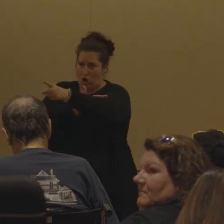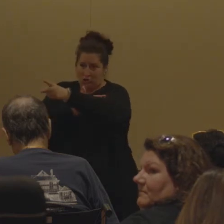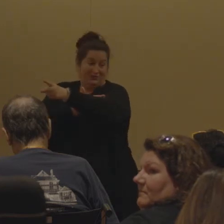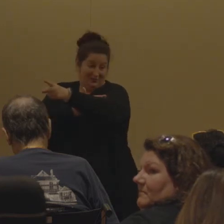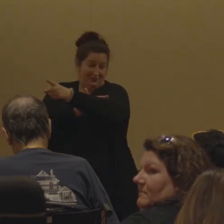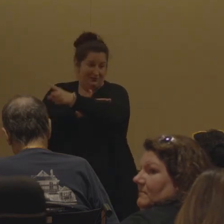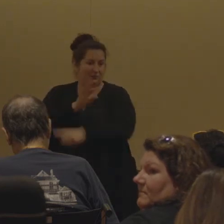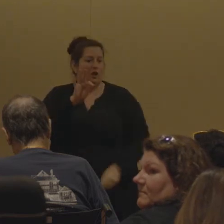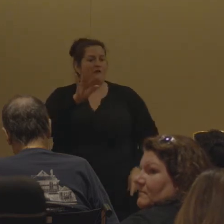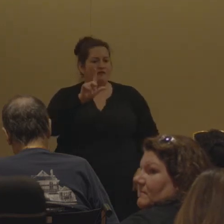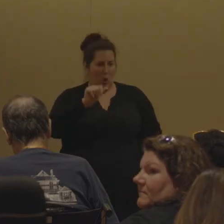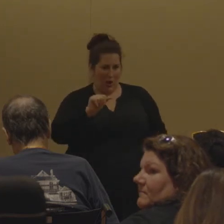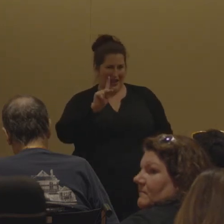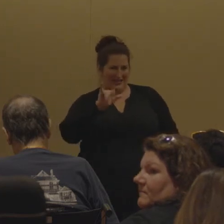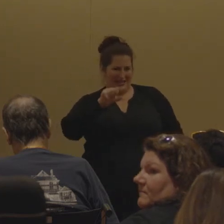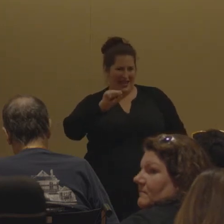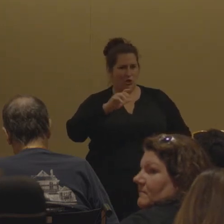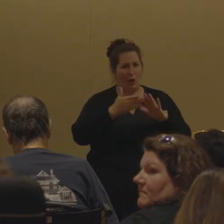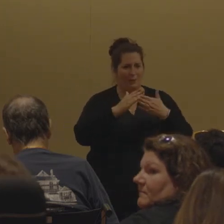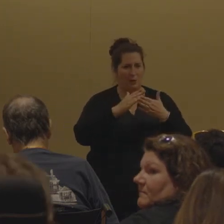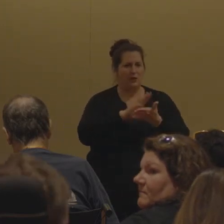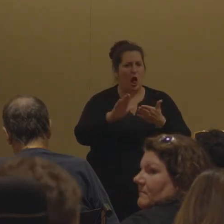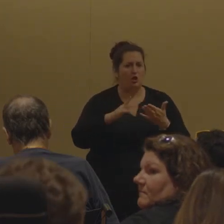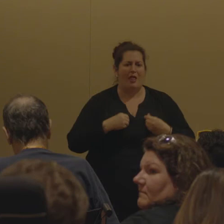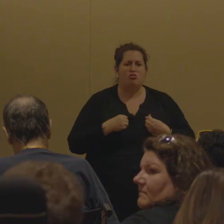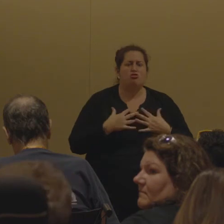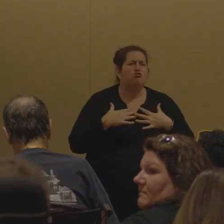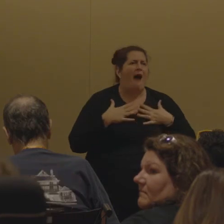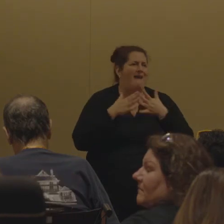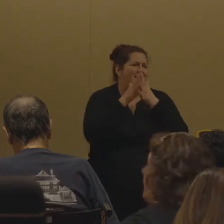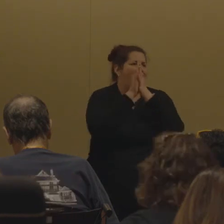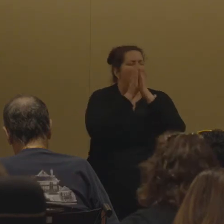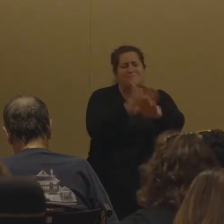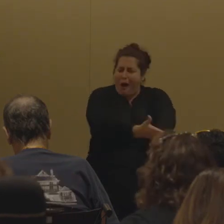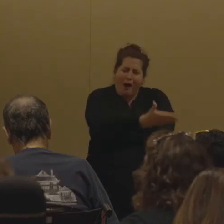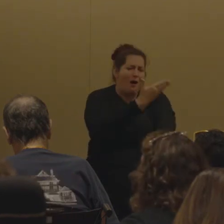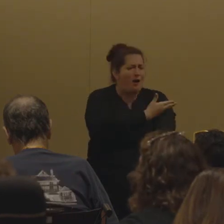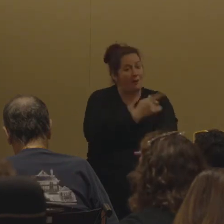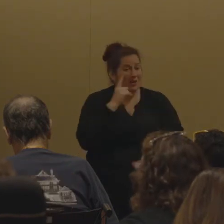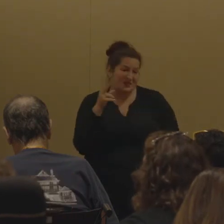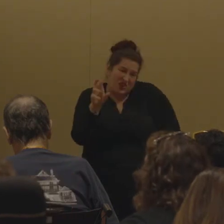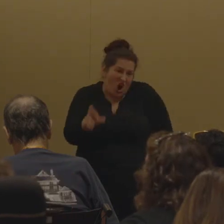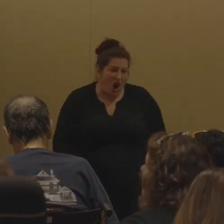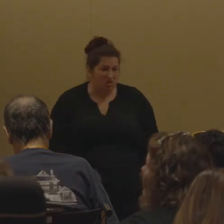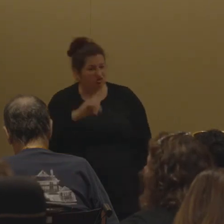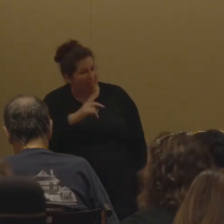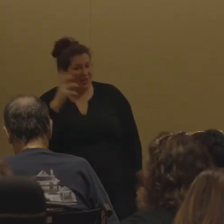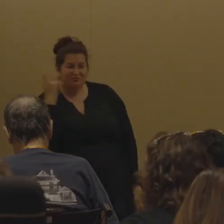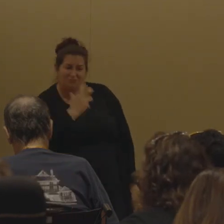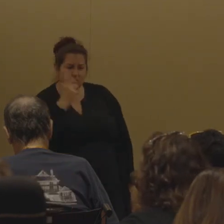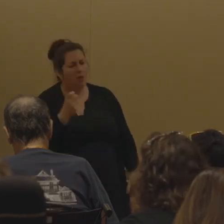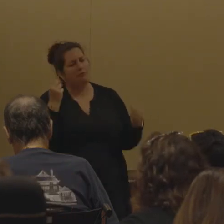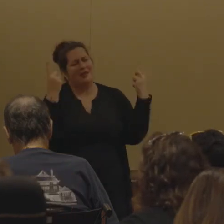in Florida Keys Community College and thriving with her great job there thanks to VR. Good. Yeah. We have a lot of